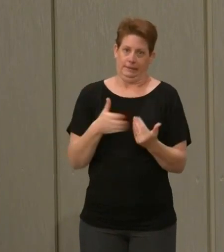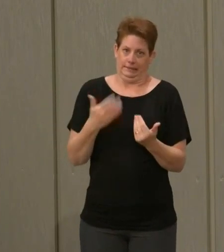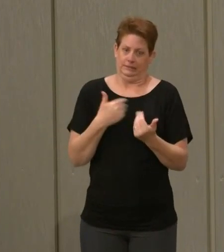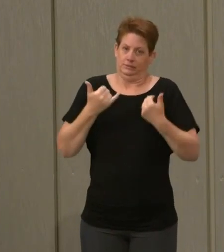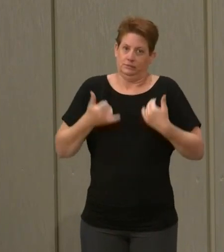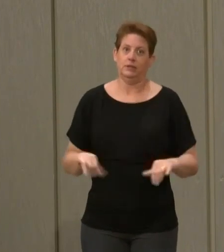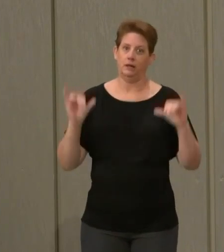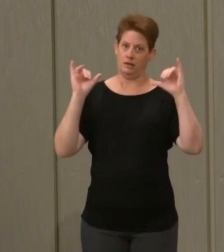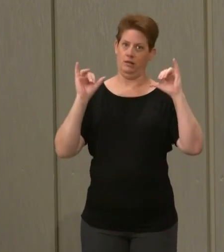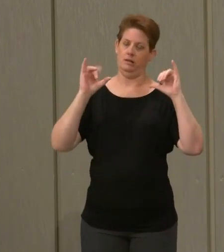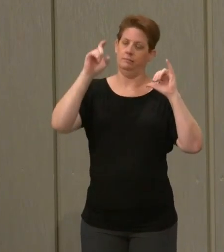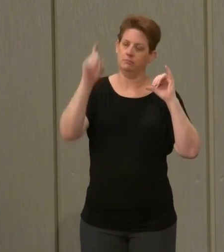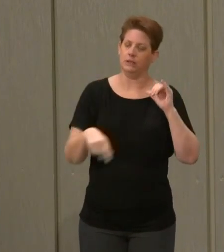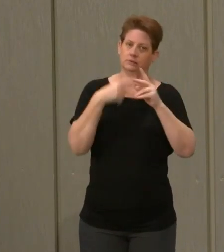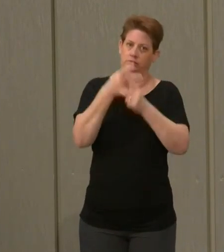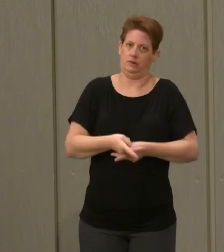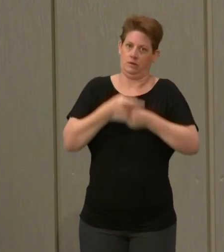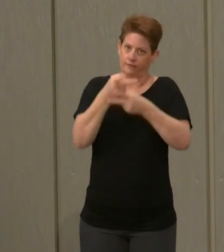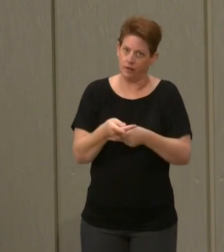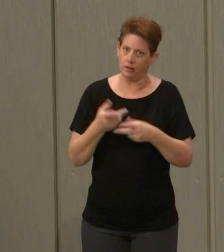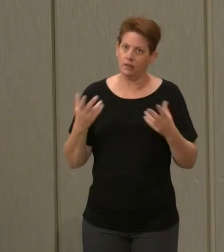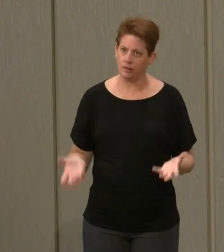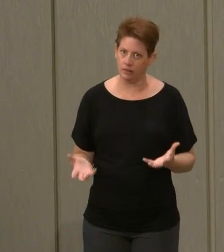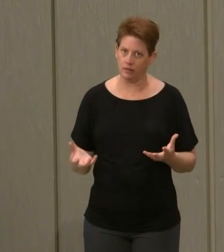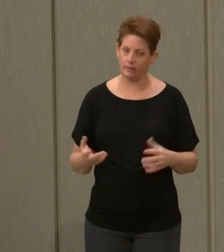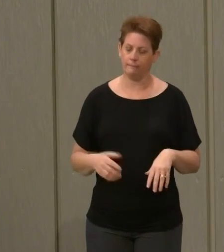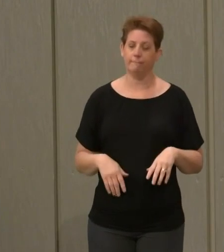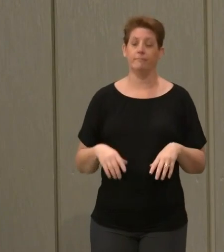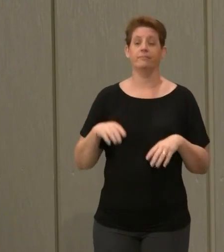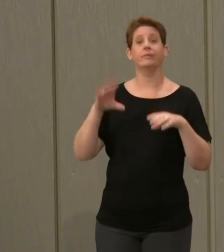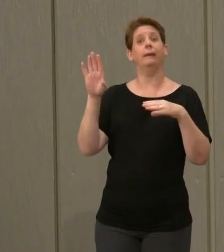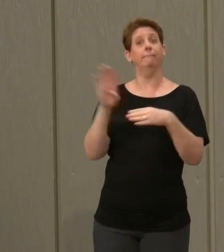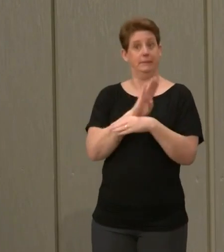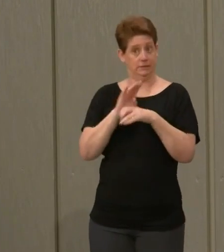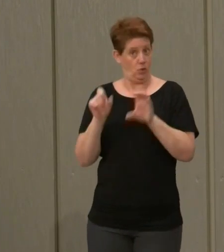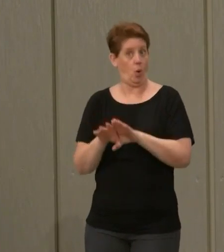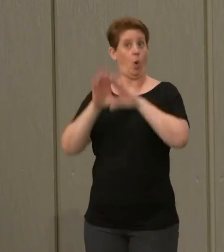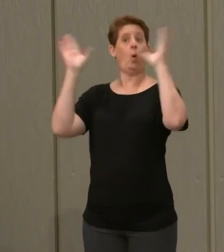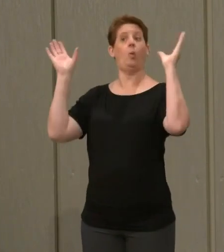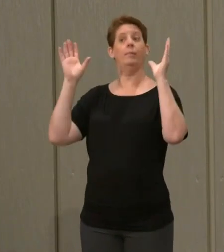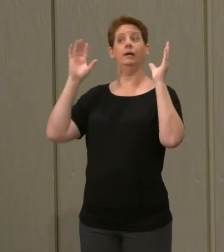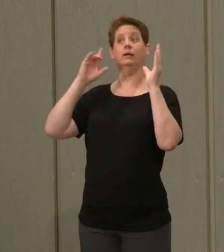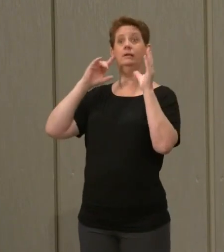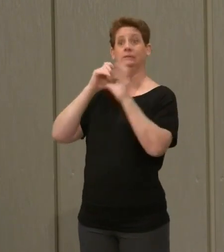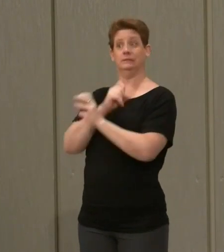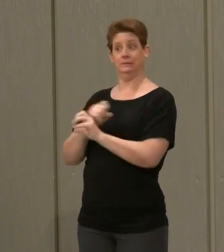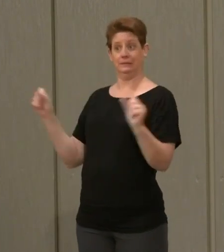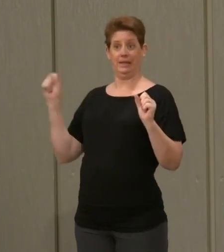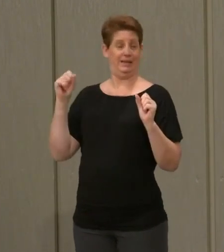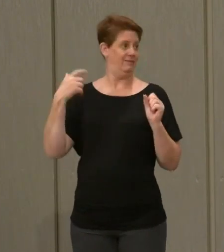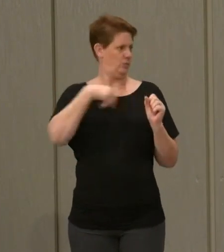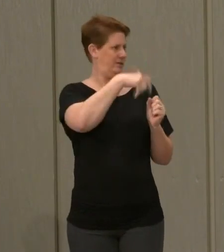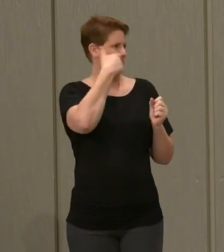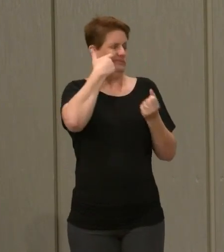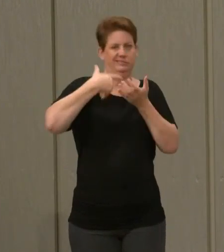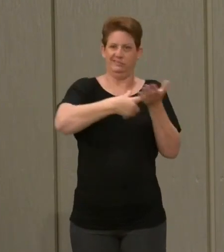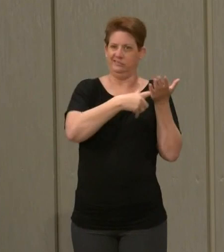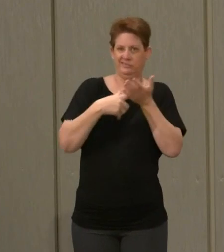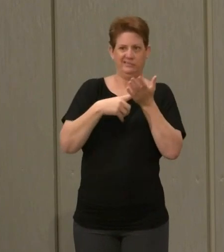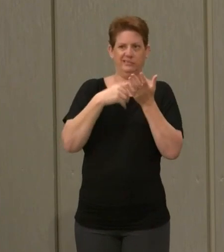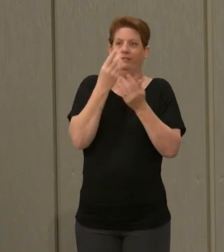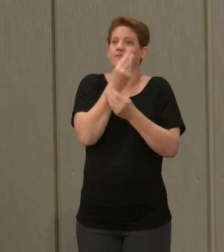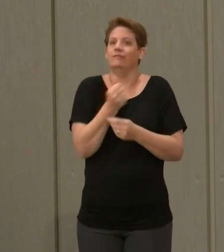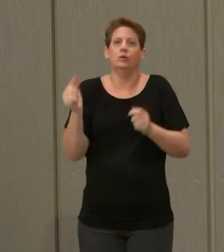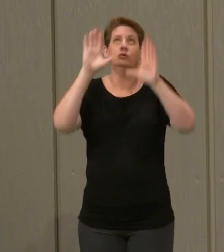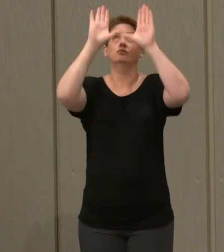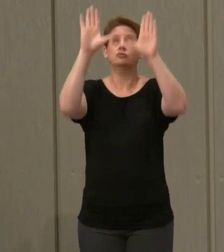focuses, besides having the businesses open up safely, and there have been some ideas that have come up here just today, just a few minutes ago, that are